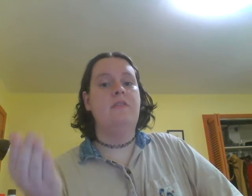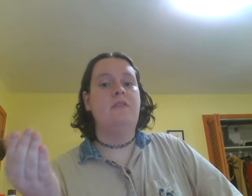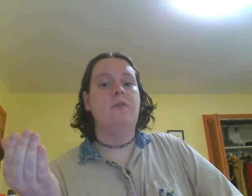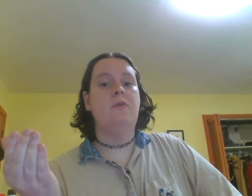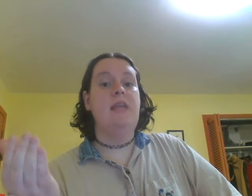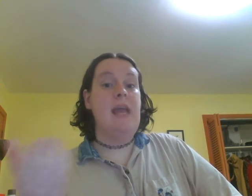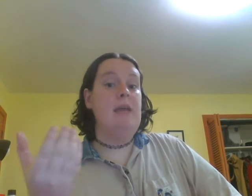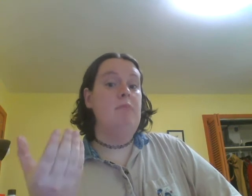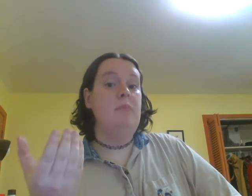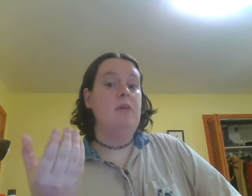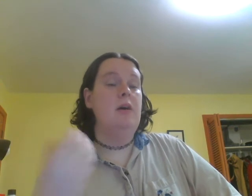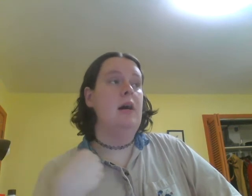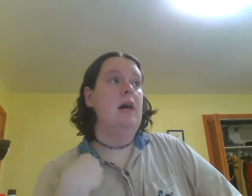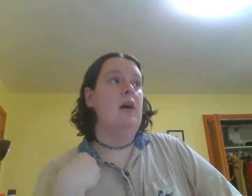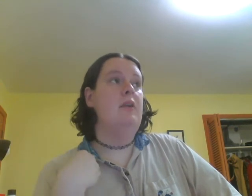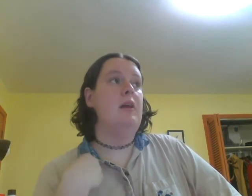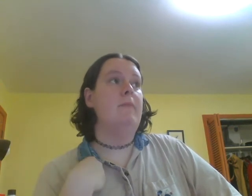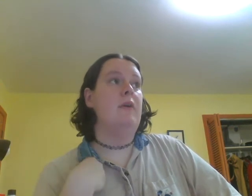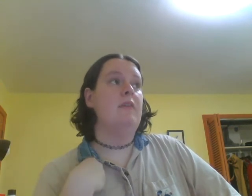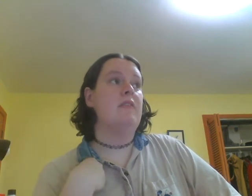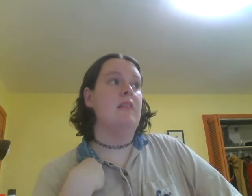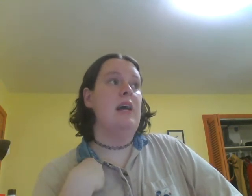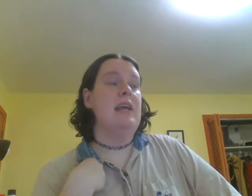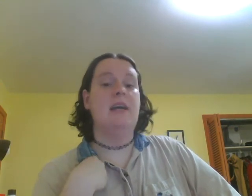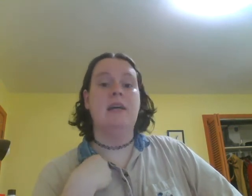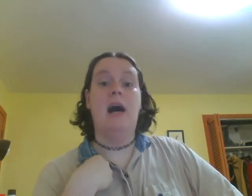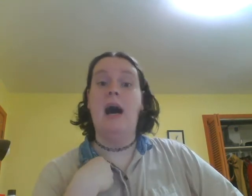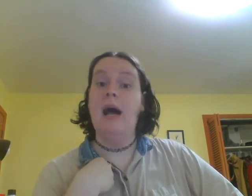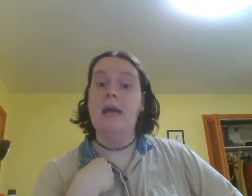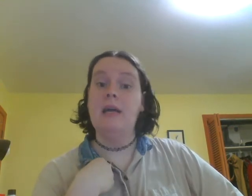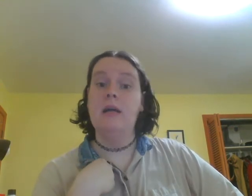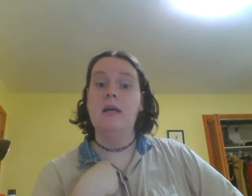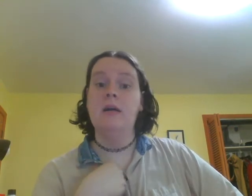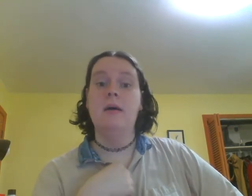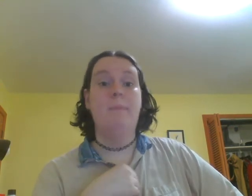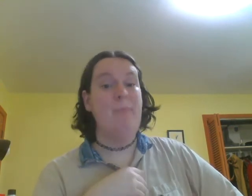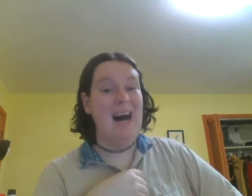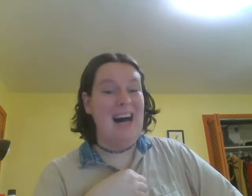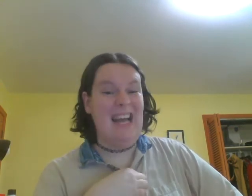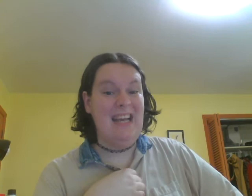to name numbers like I, pi,